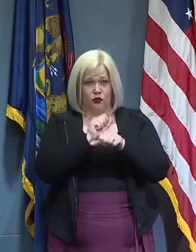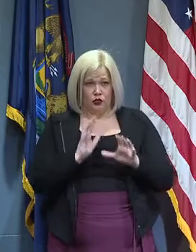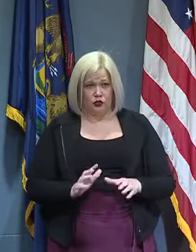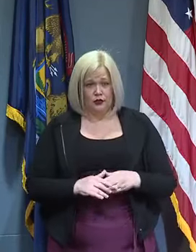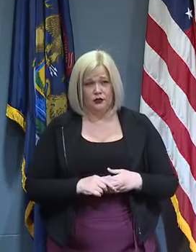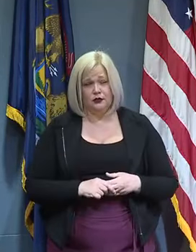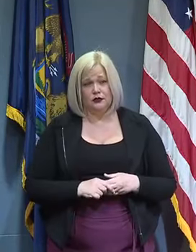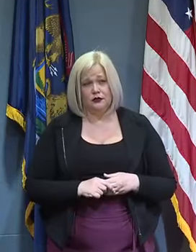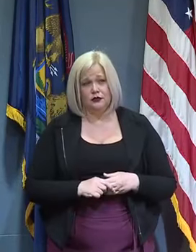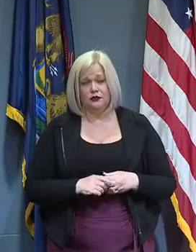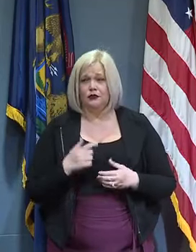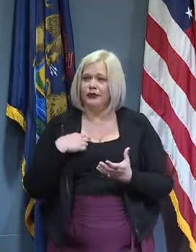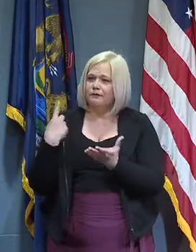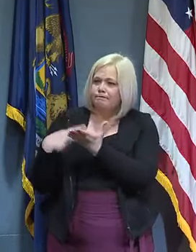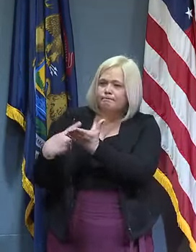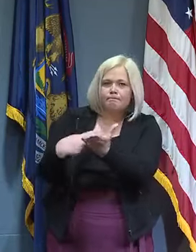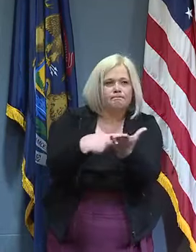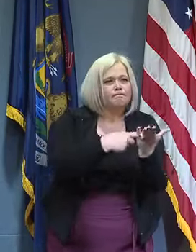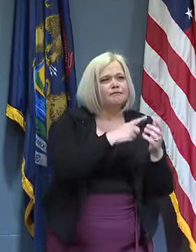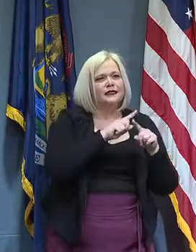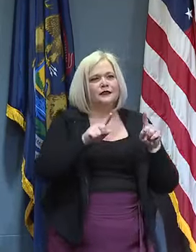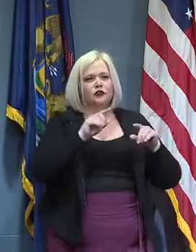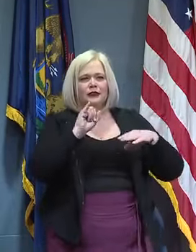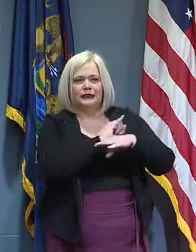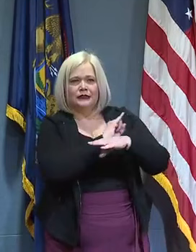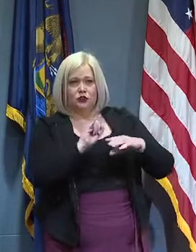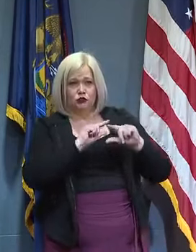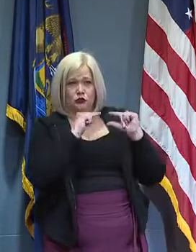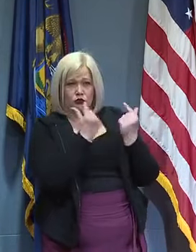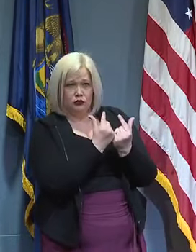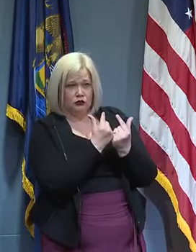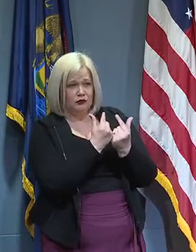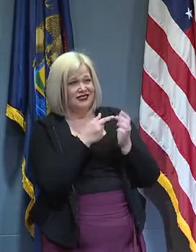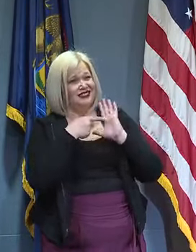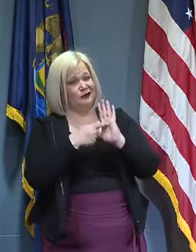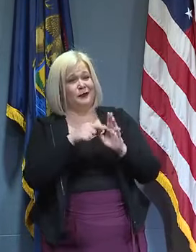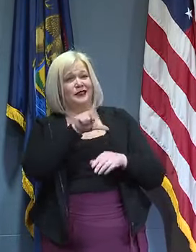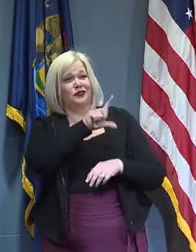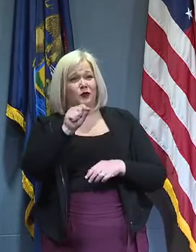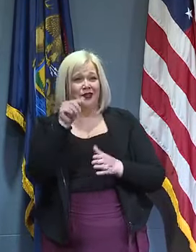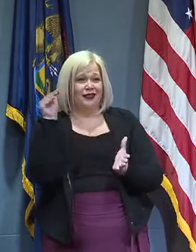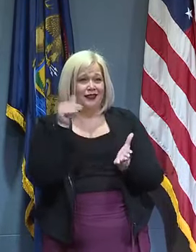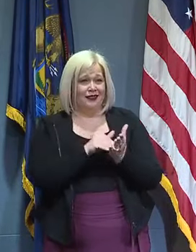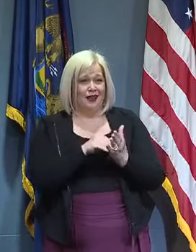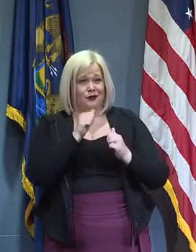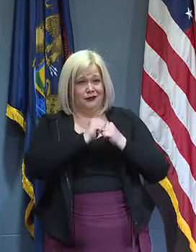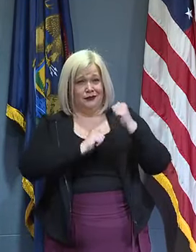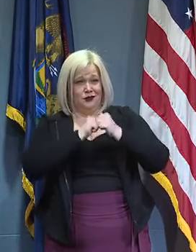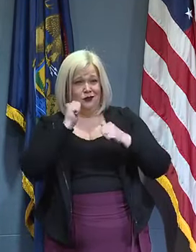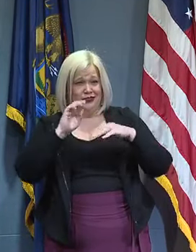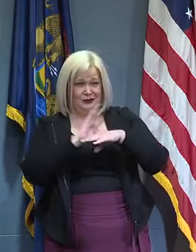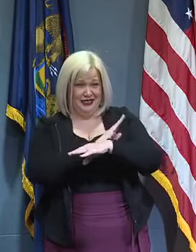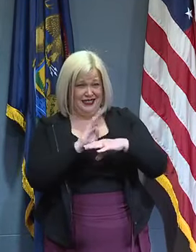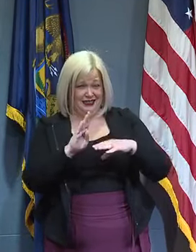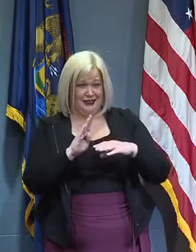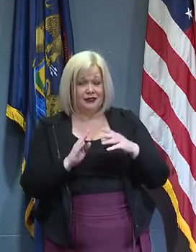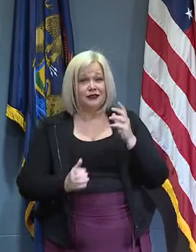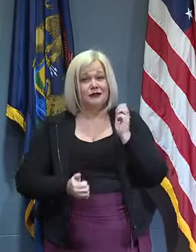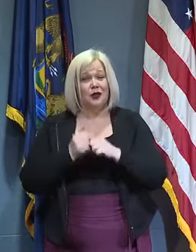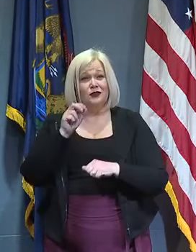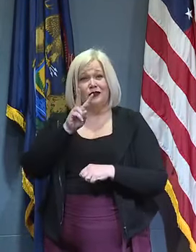We communicated with several dozen industry groups representing about 20,000 different construction entities employing most of